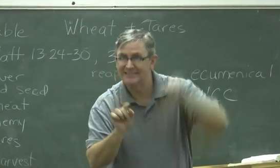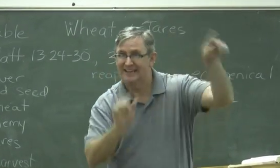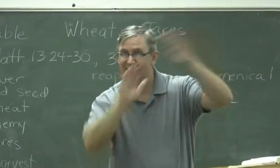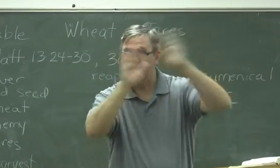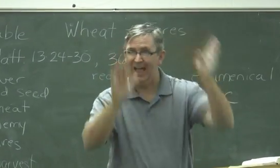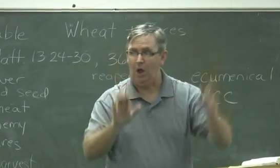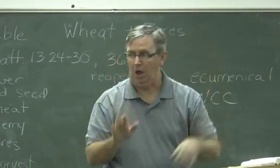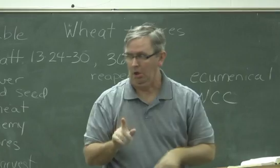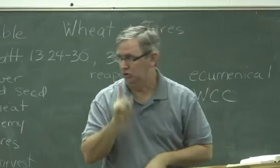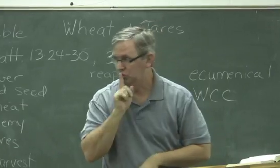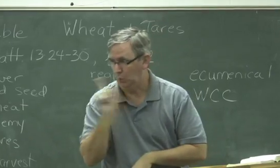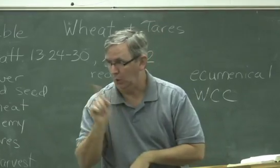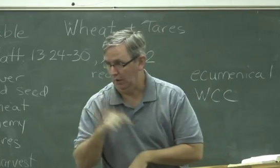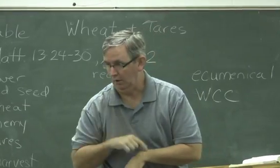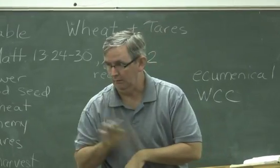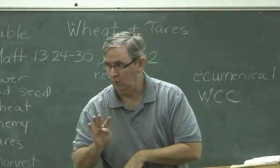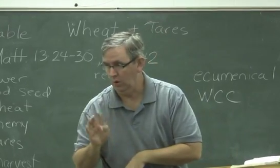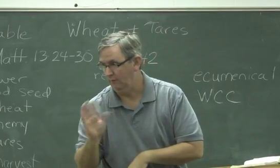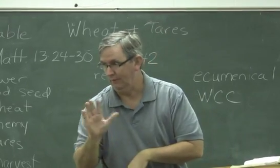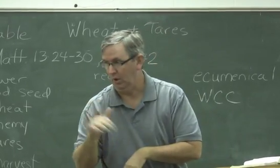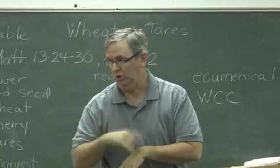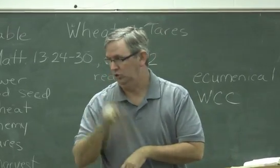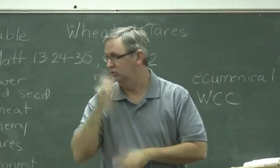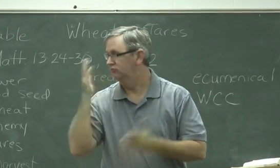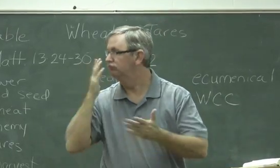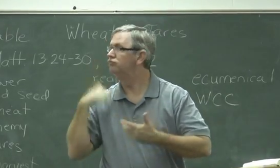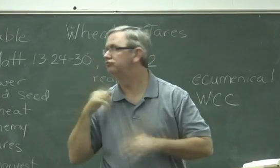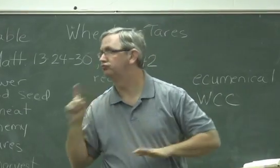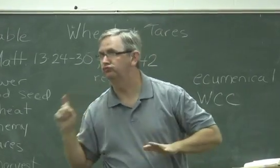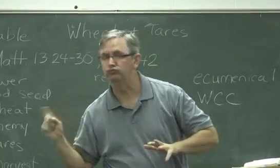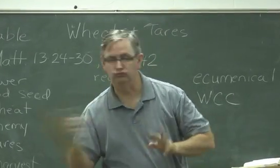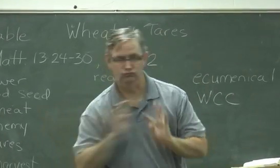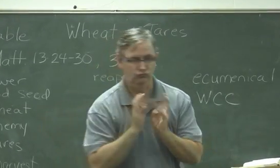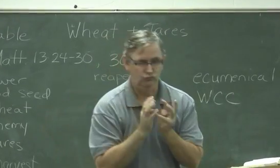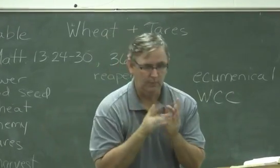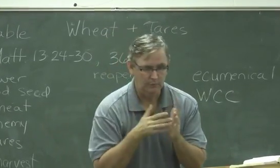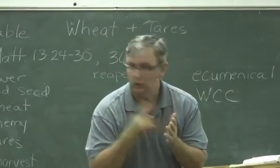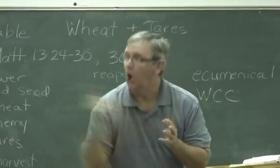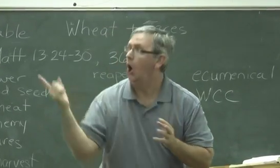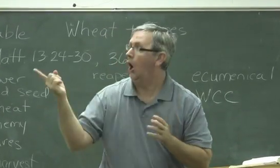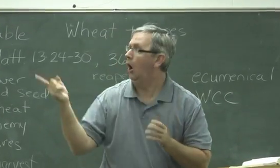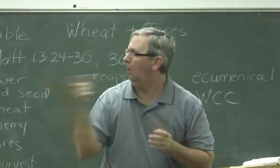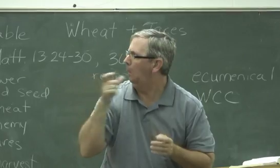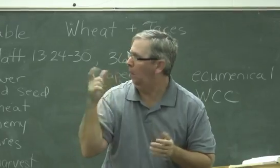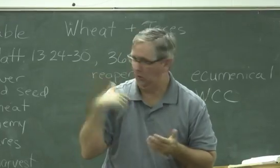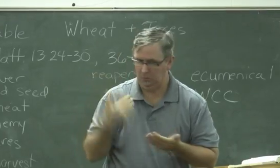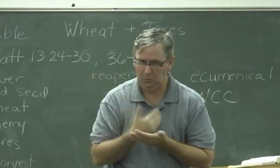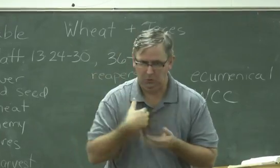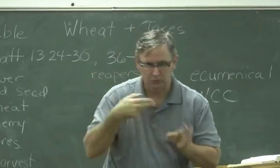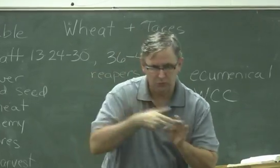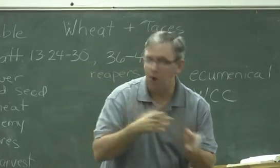they try to looking for Christians, so they would find out secretly where these Christians are. They secretly go in,